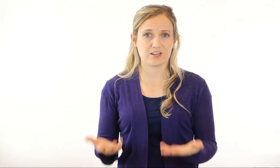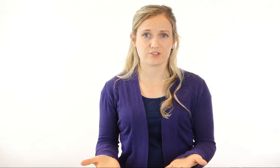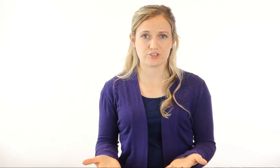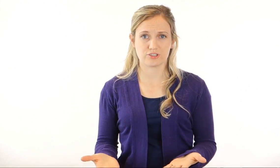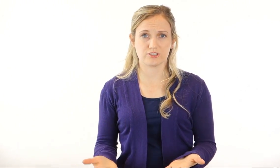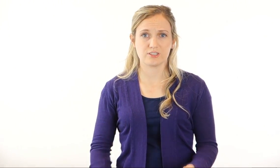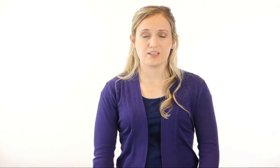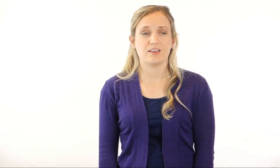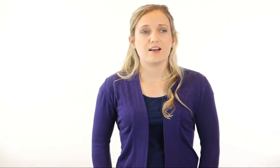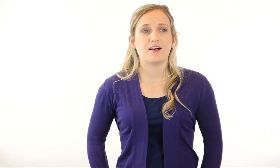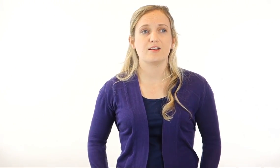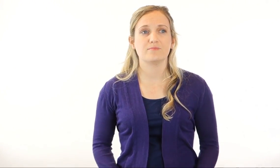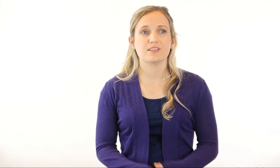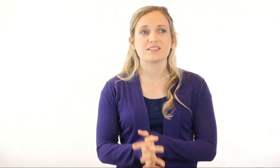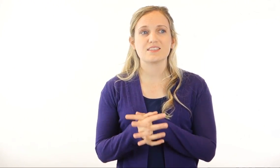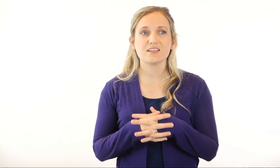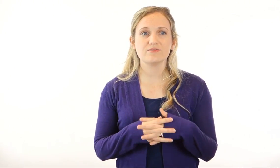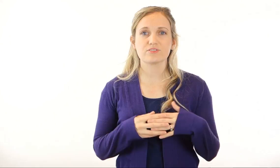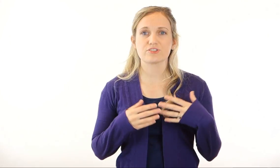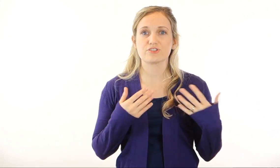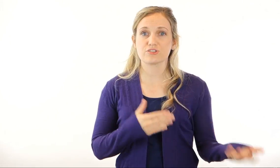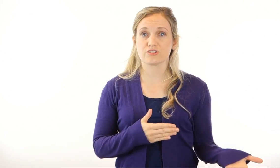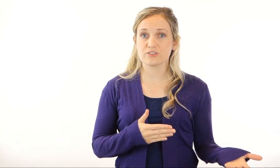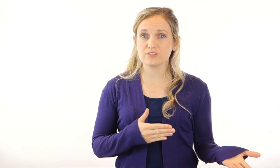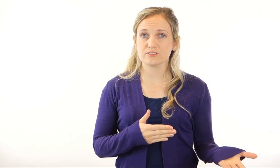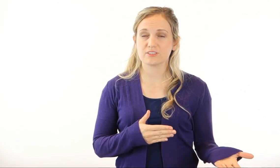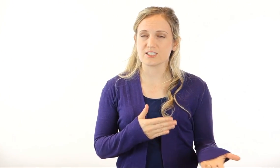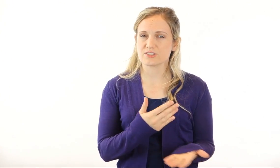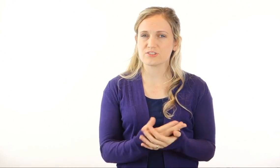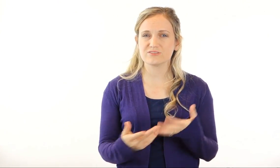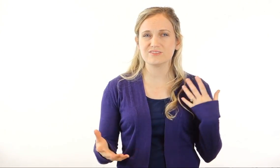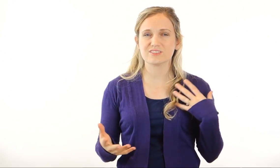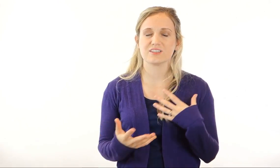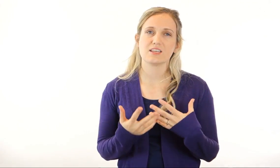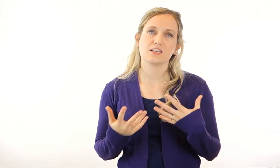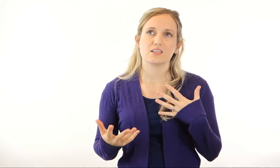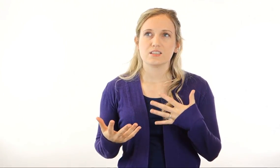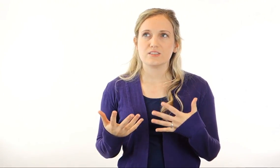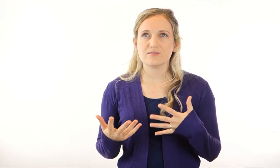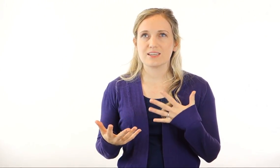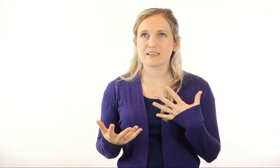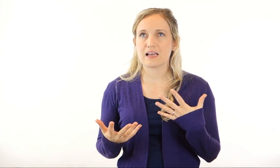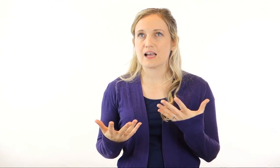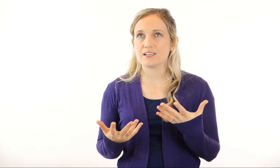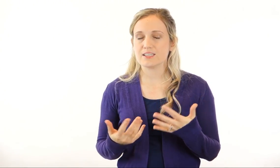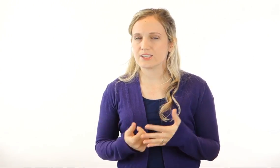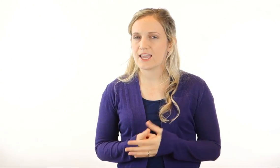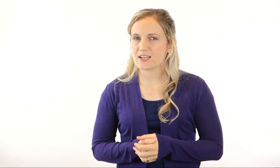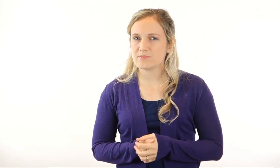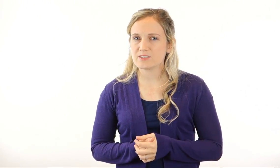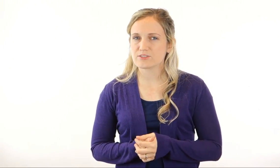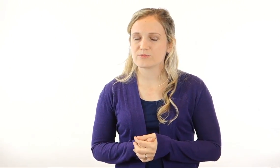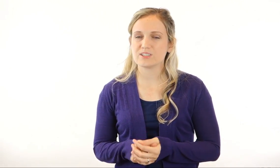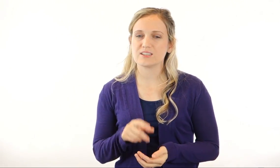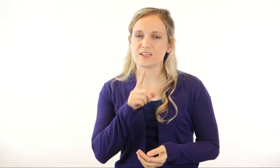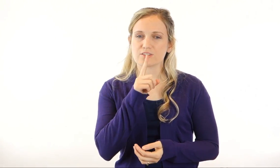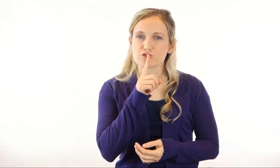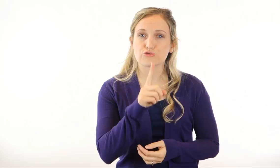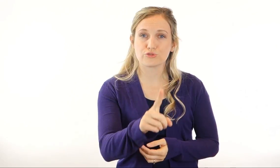are sure. The sign for sure, like certain, or it can be interpreted like as